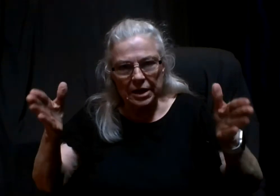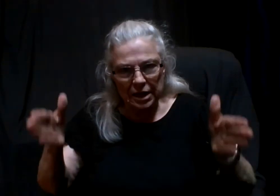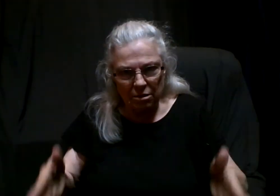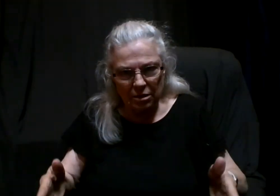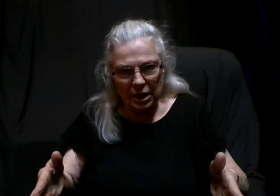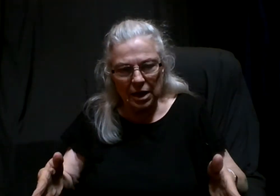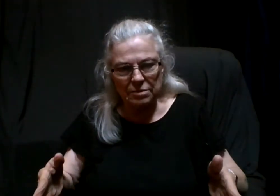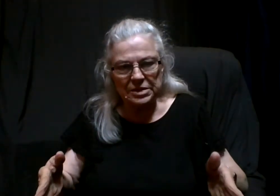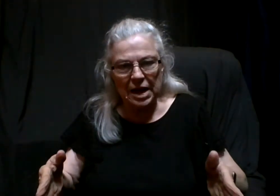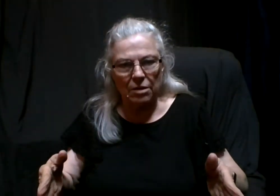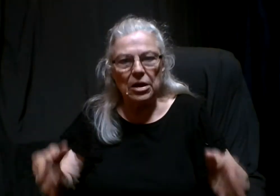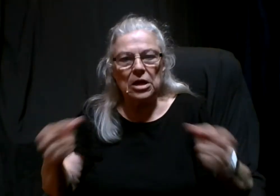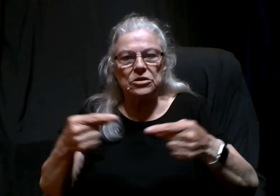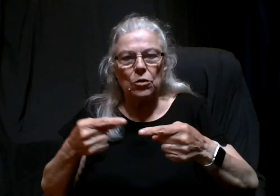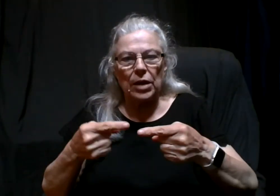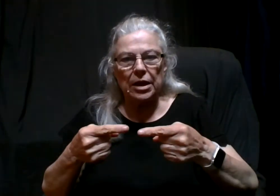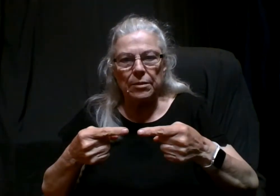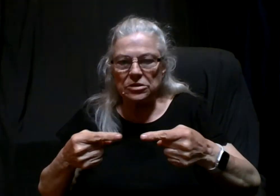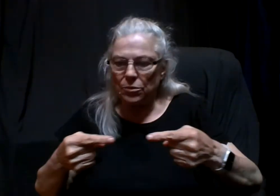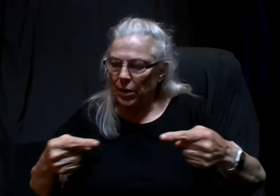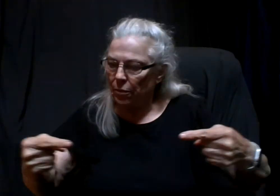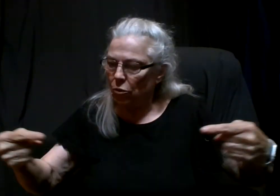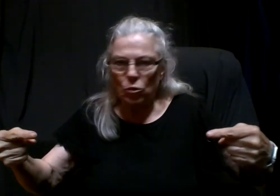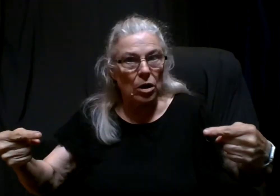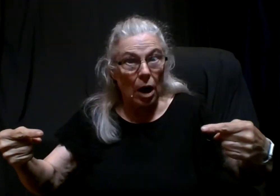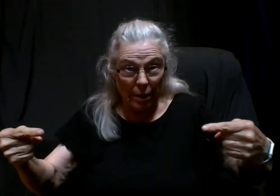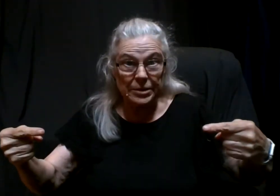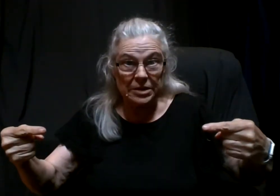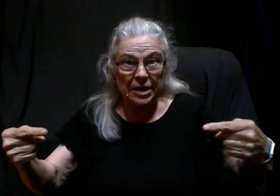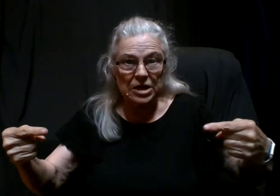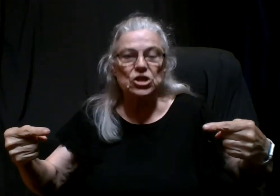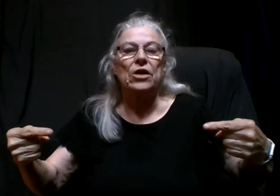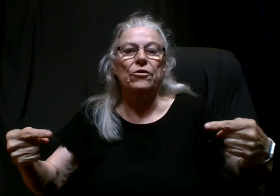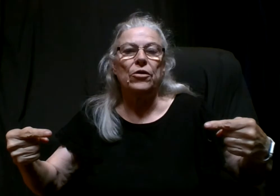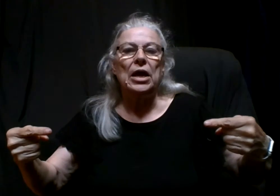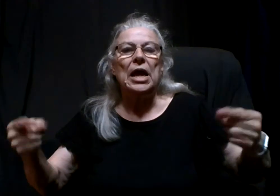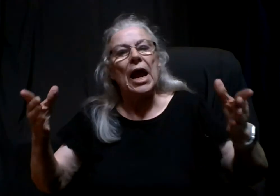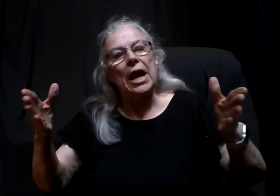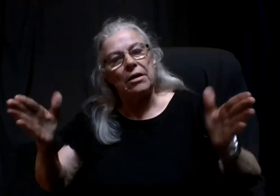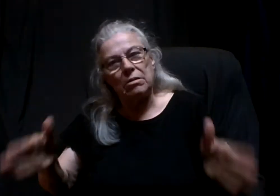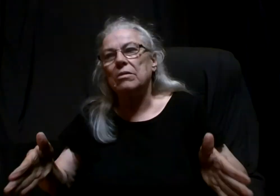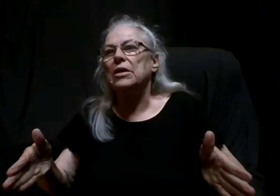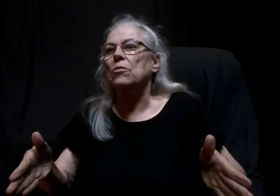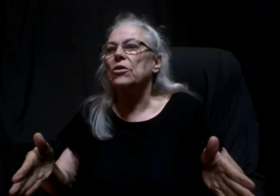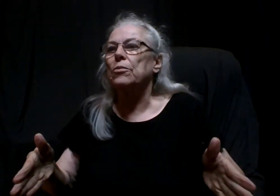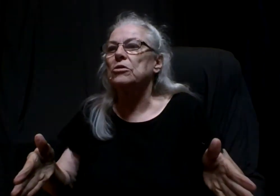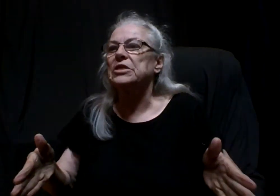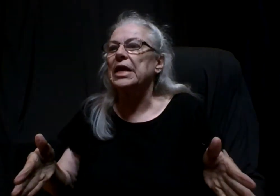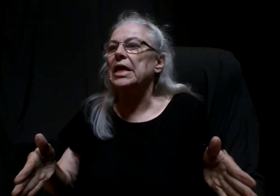ending, it comes down. So enemies are people who are opposite each other, and then with a person